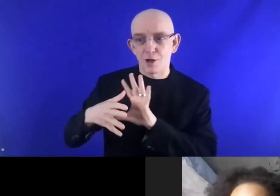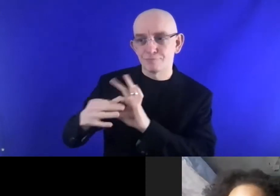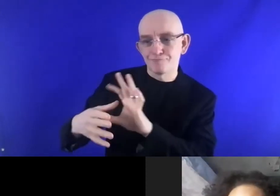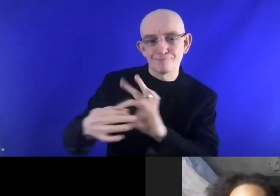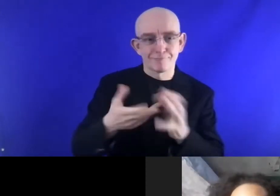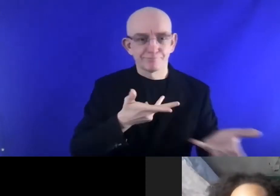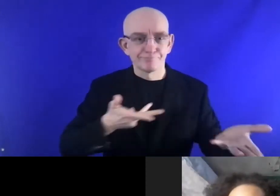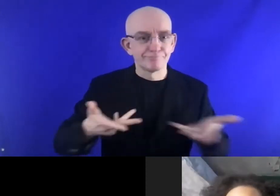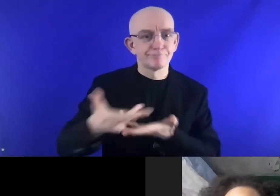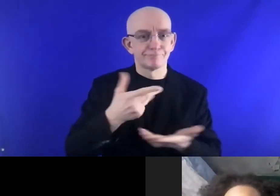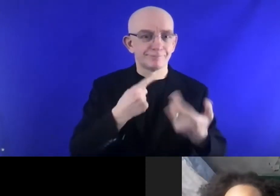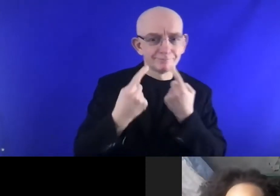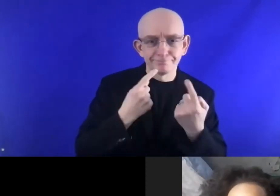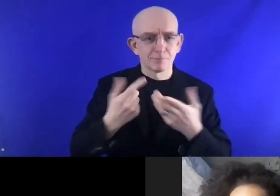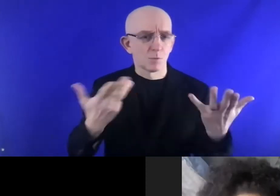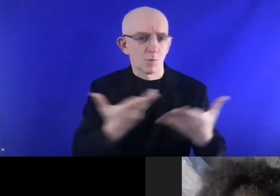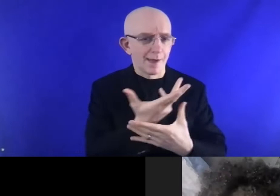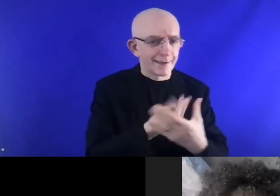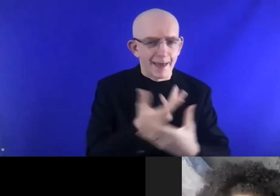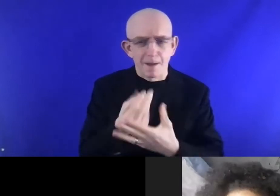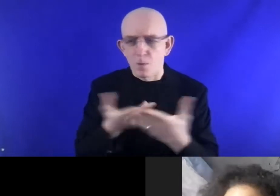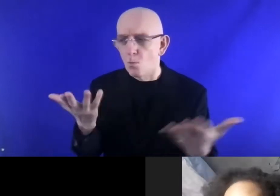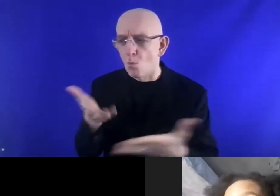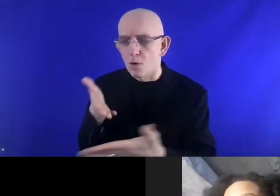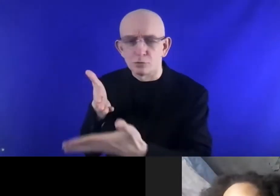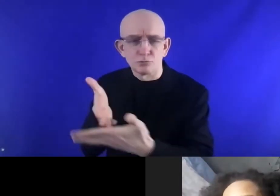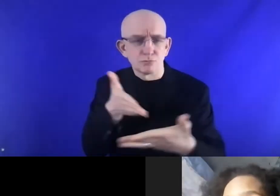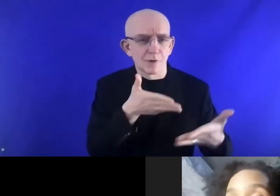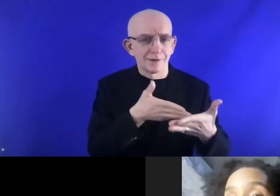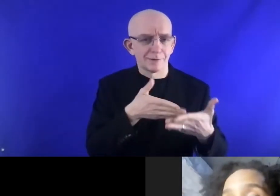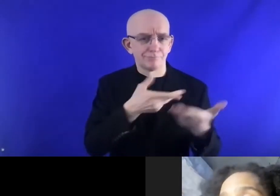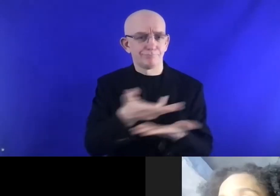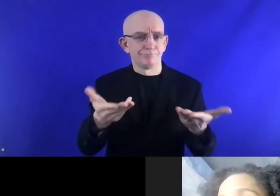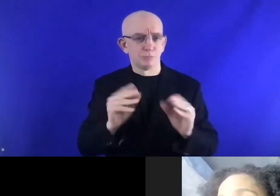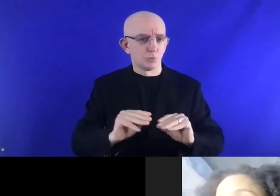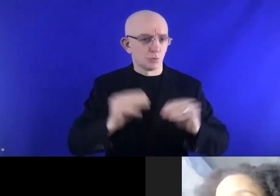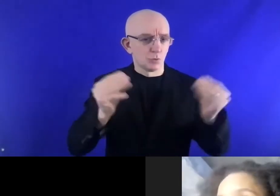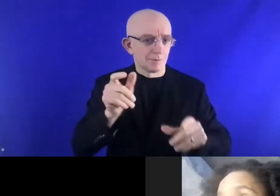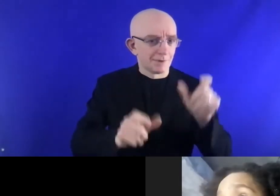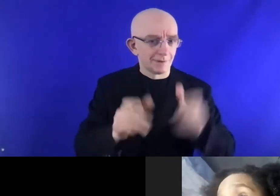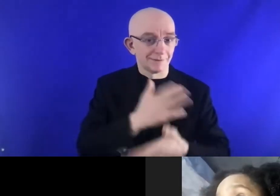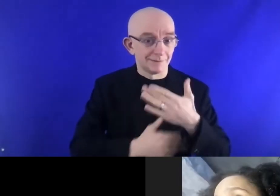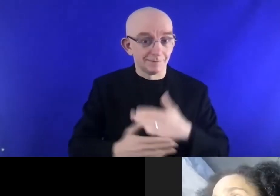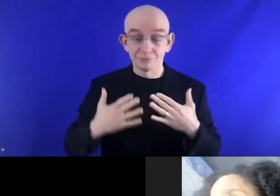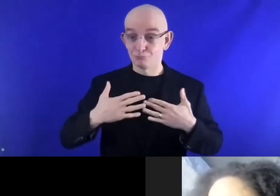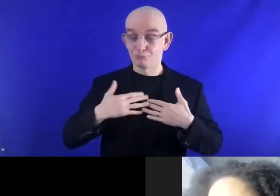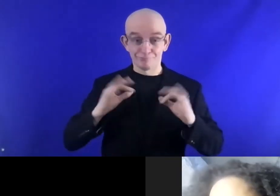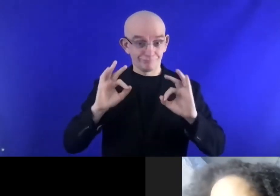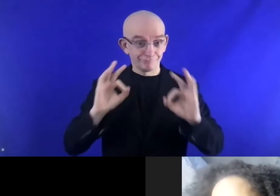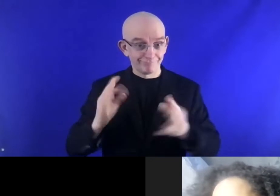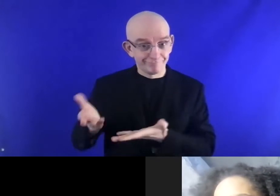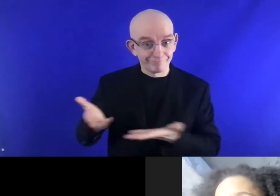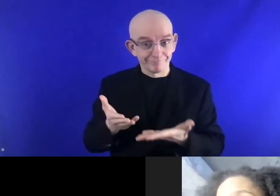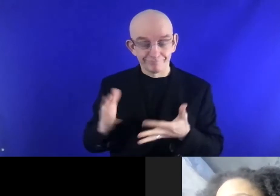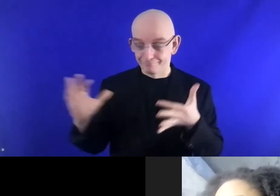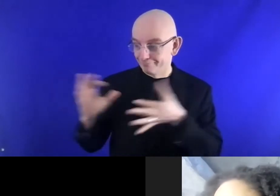pleasure being able to share with my colleague Eileen Fidel this session. I will give her the floor. Hello, Eileen, how are you? I'm